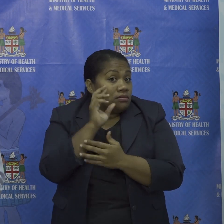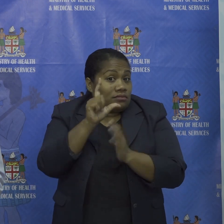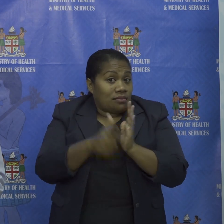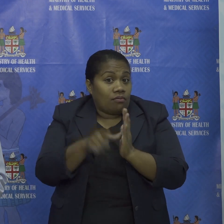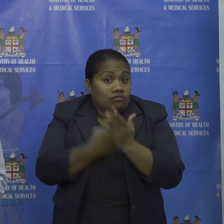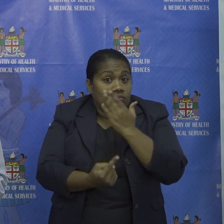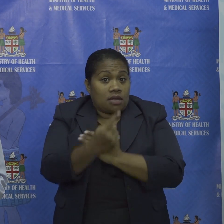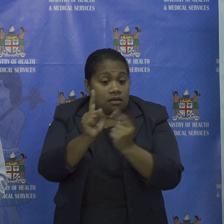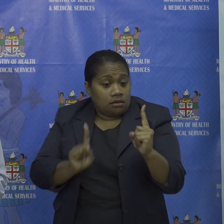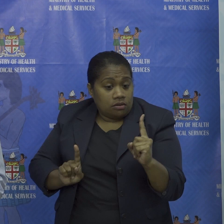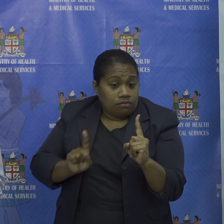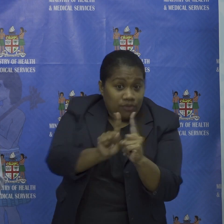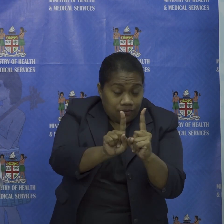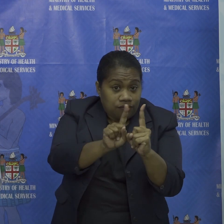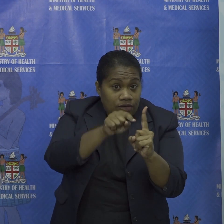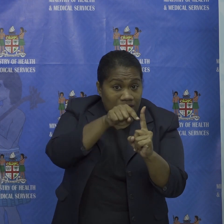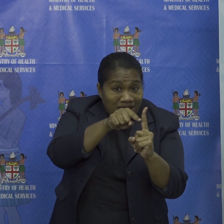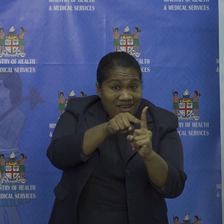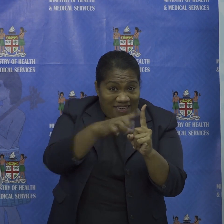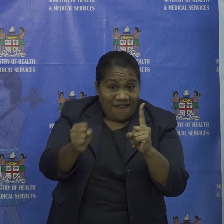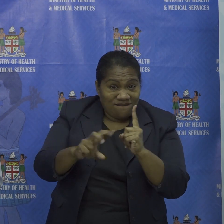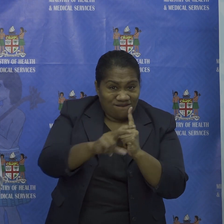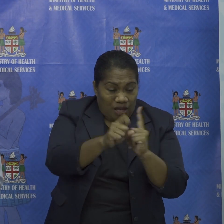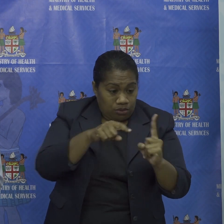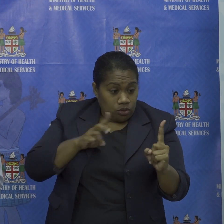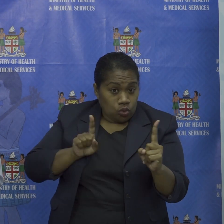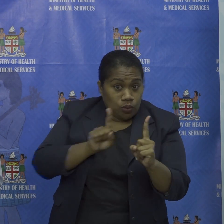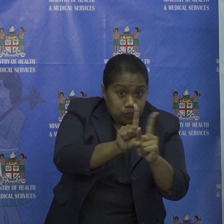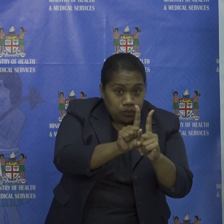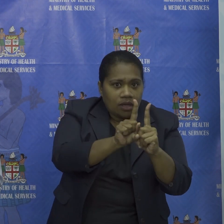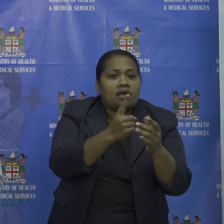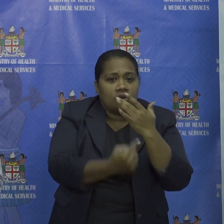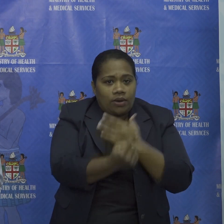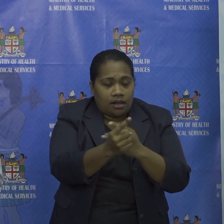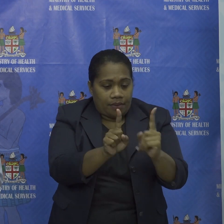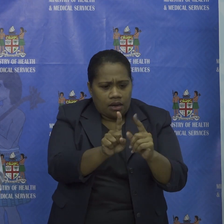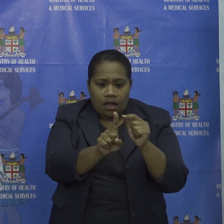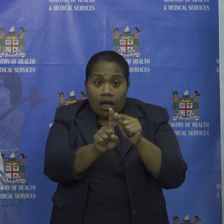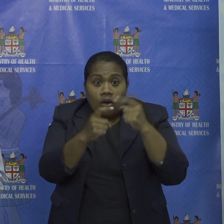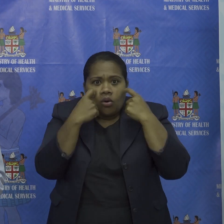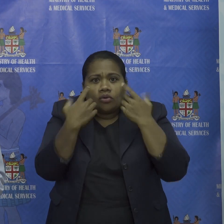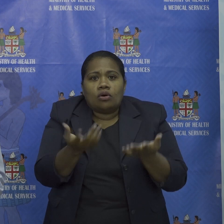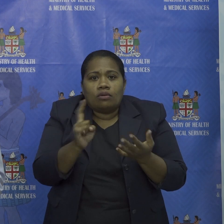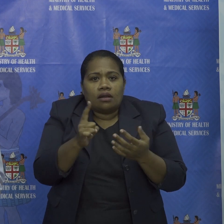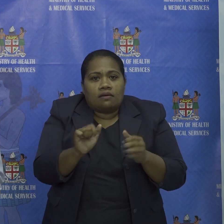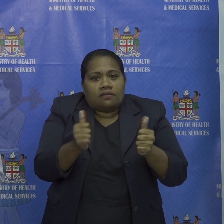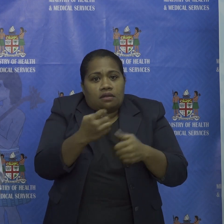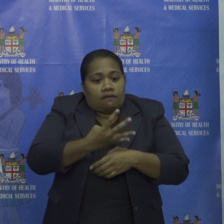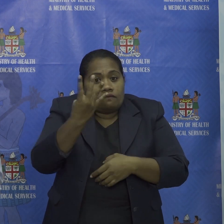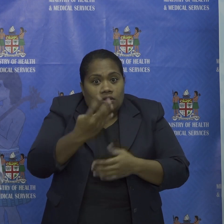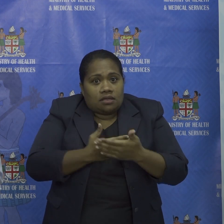virus and gets infected, it can take up to 14 days for the virus to cause symptoms or register a positive test result.